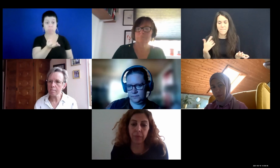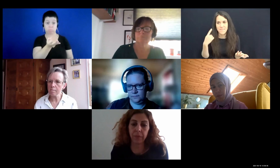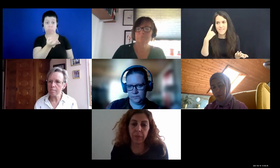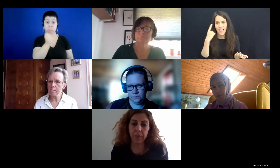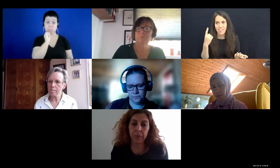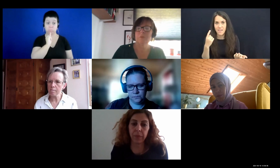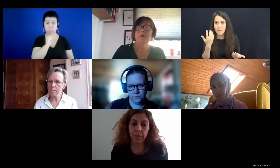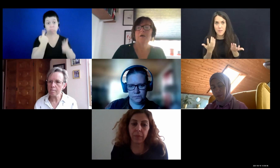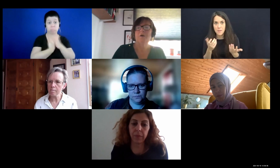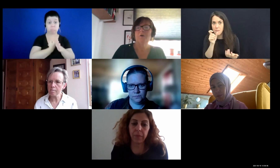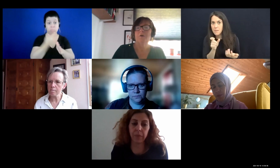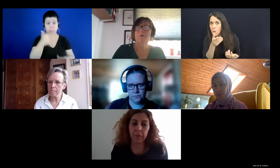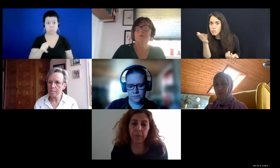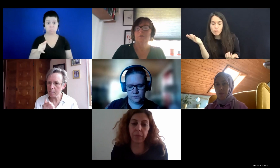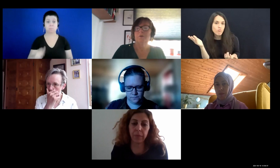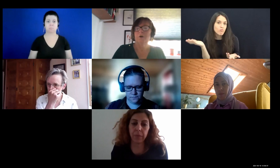others